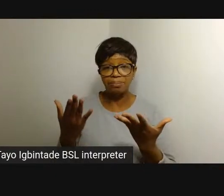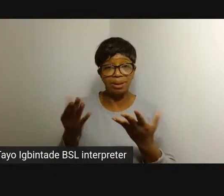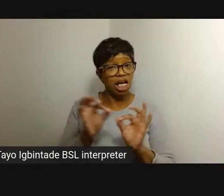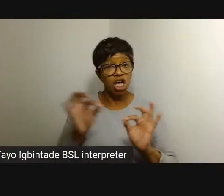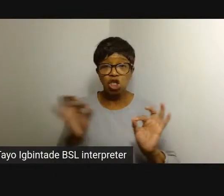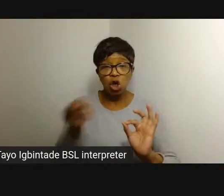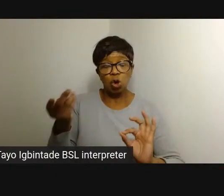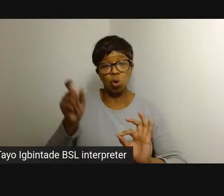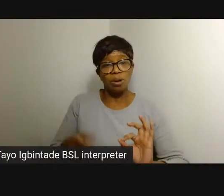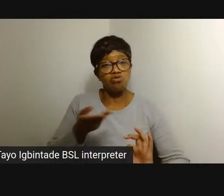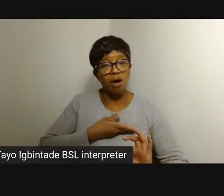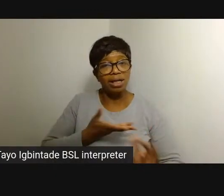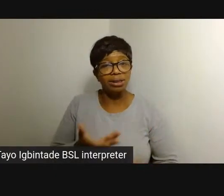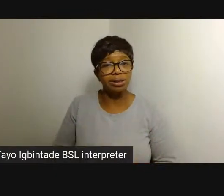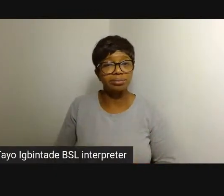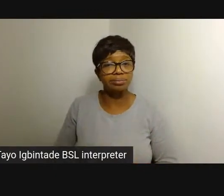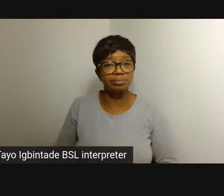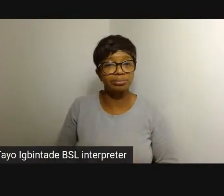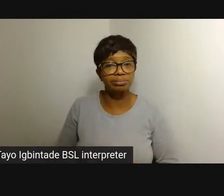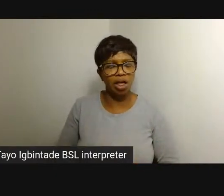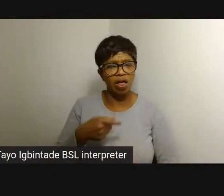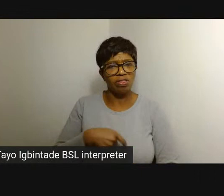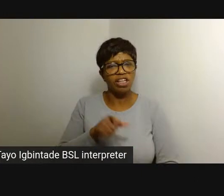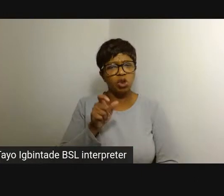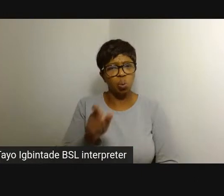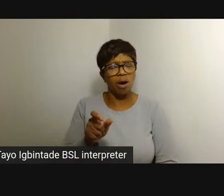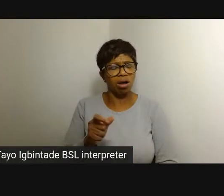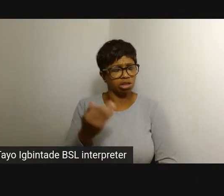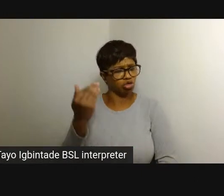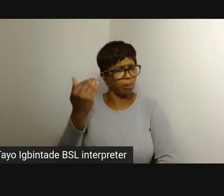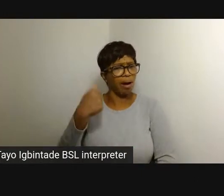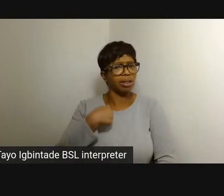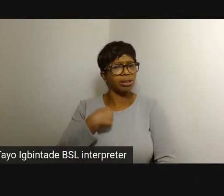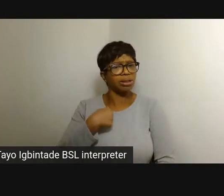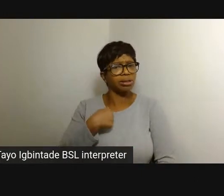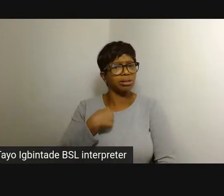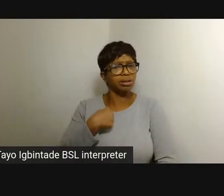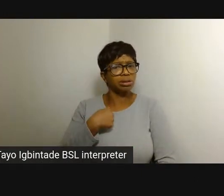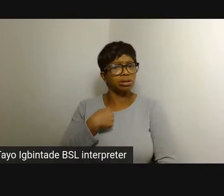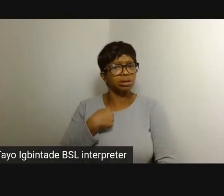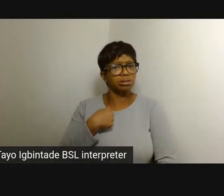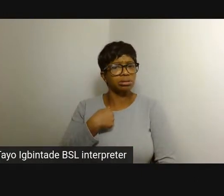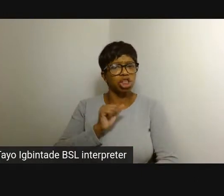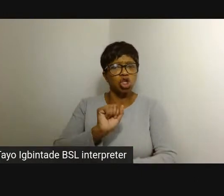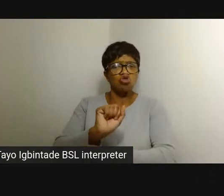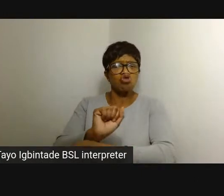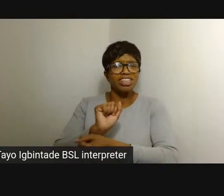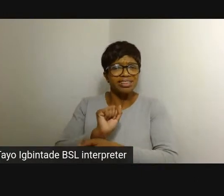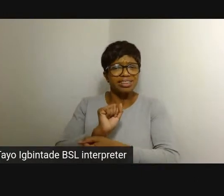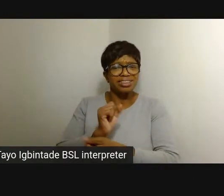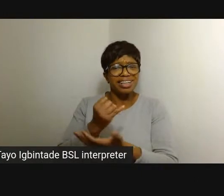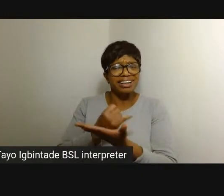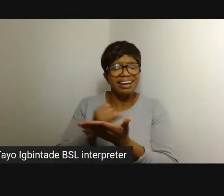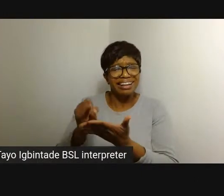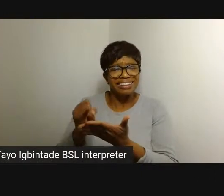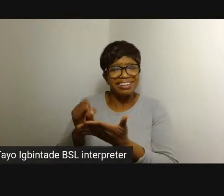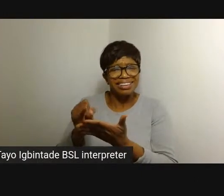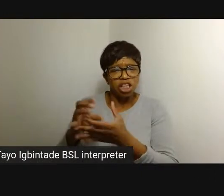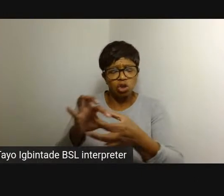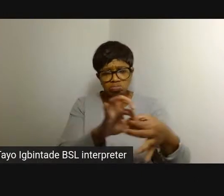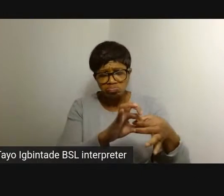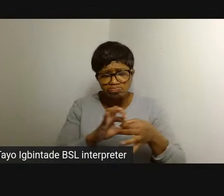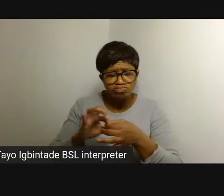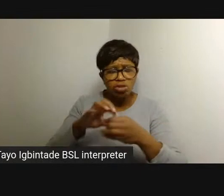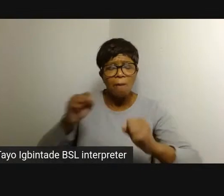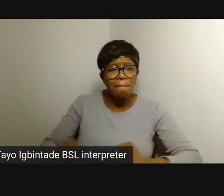rights. These words remind us a resistance against the union of power